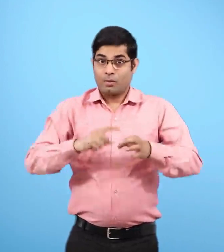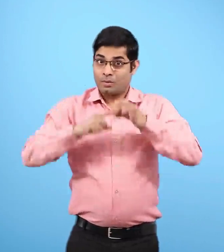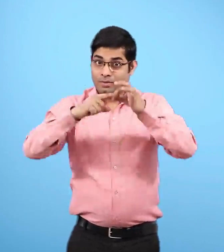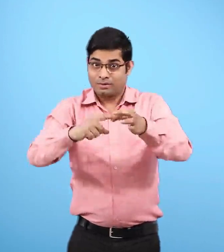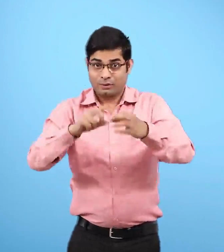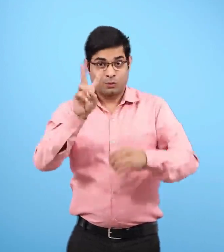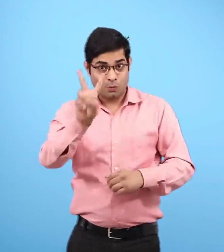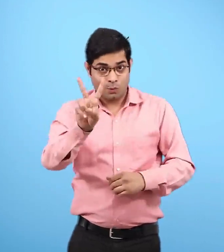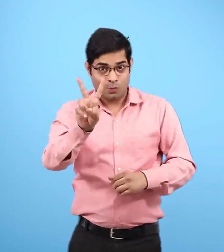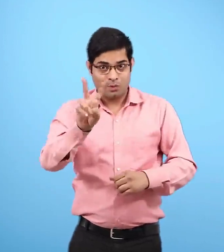Question 2.